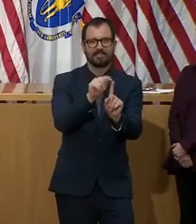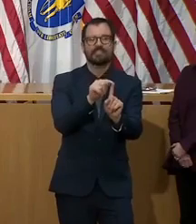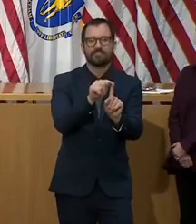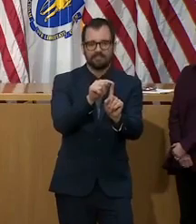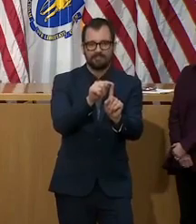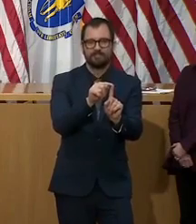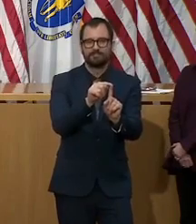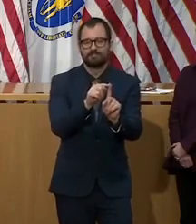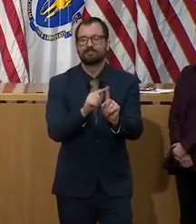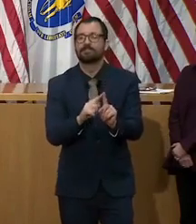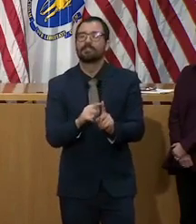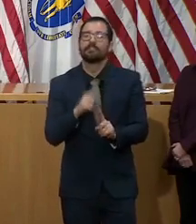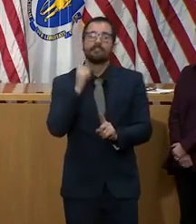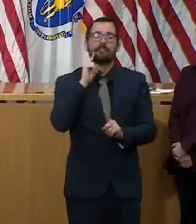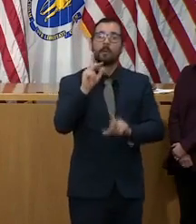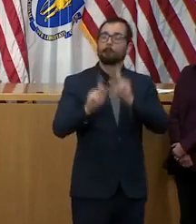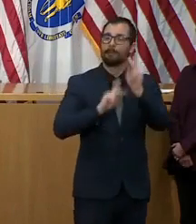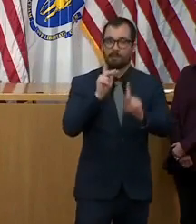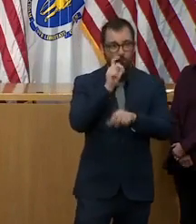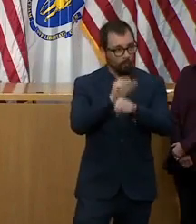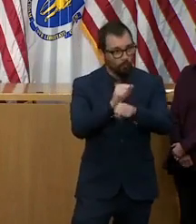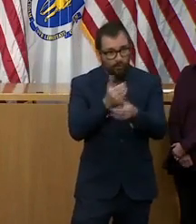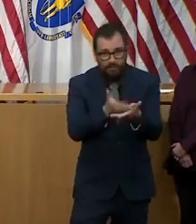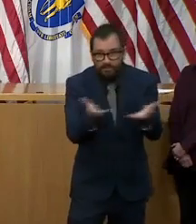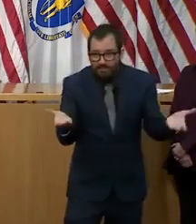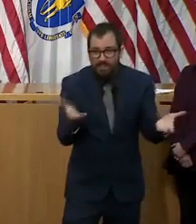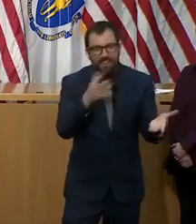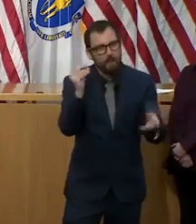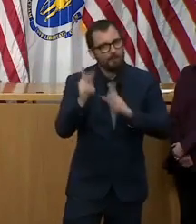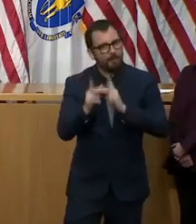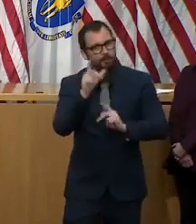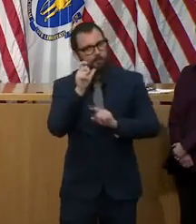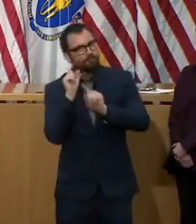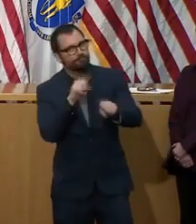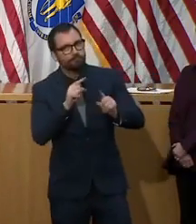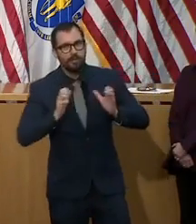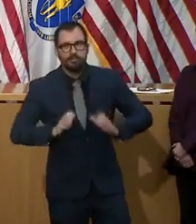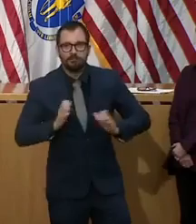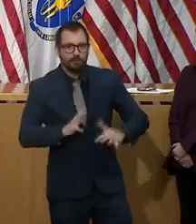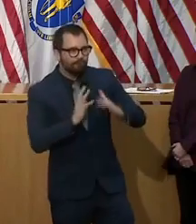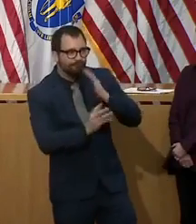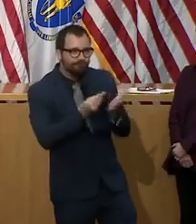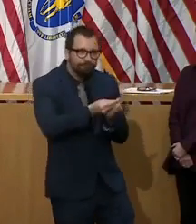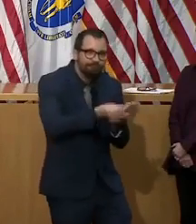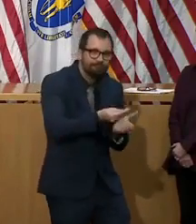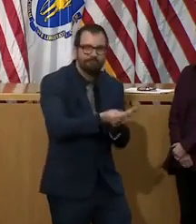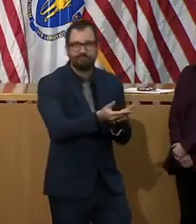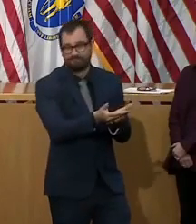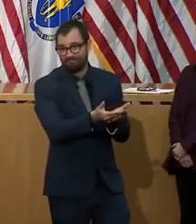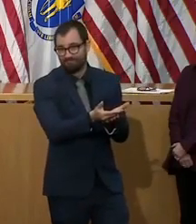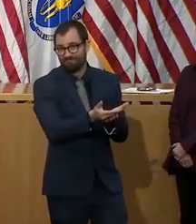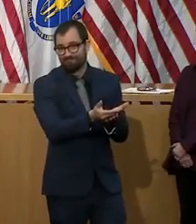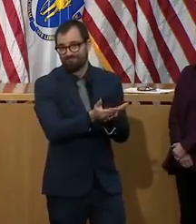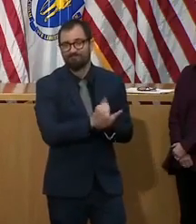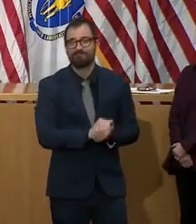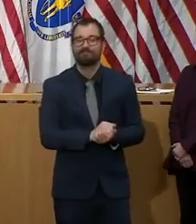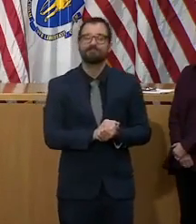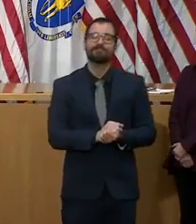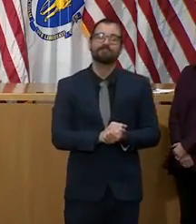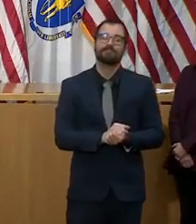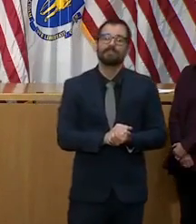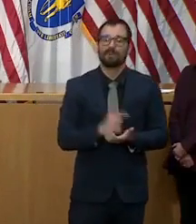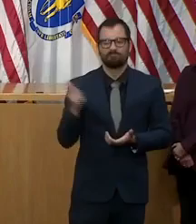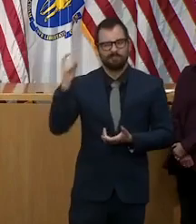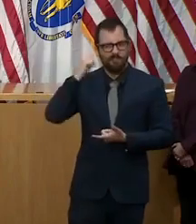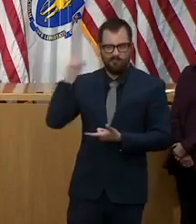for the people coming into these establishments. There's no question, as the governor said, people feel